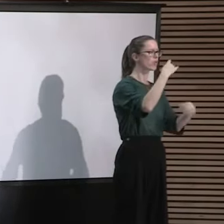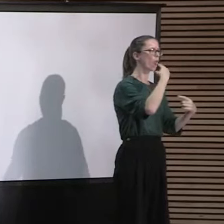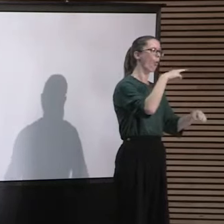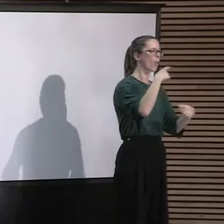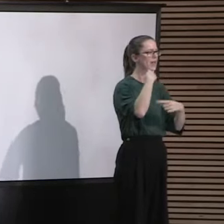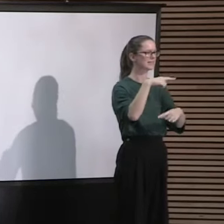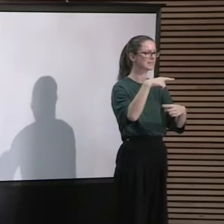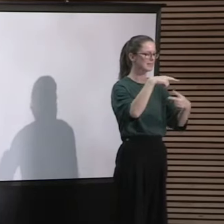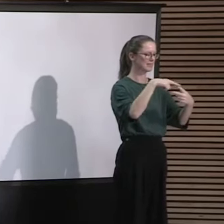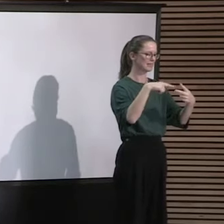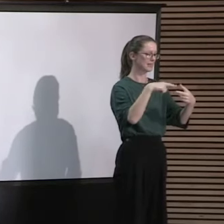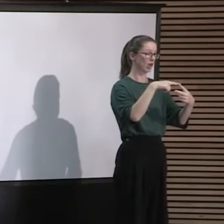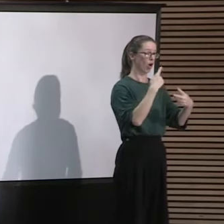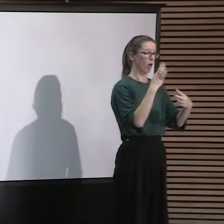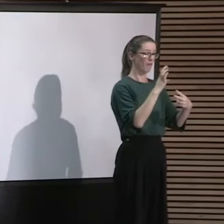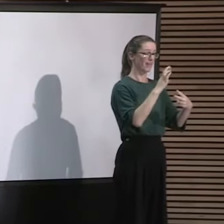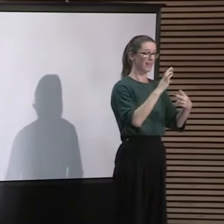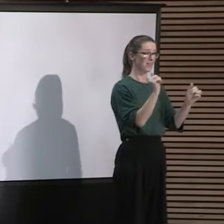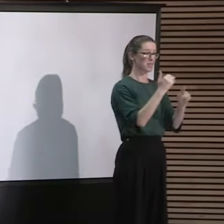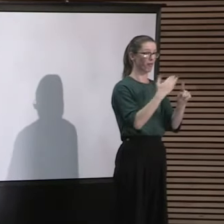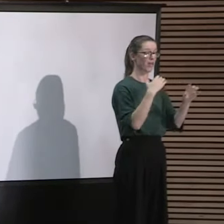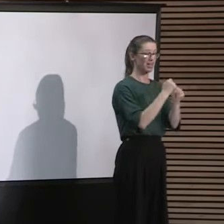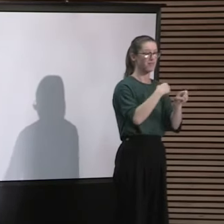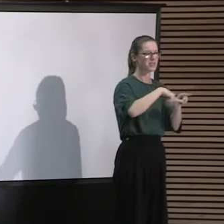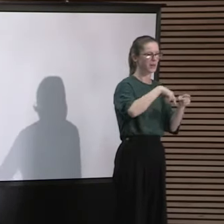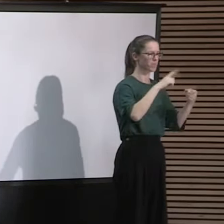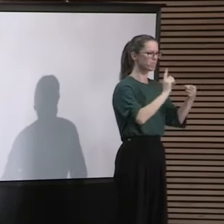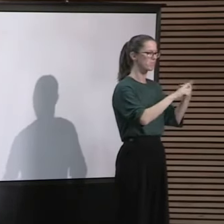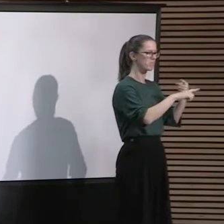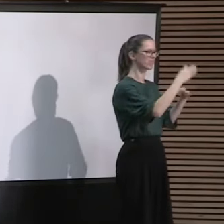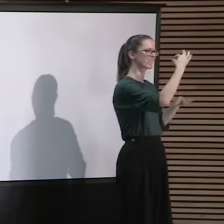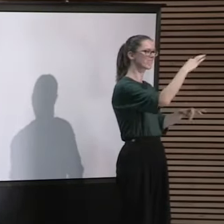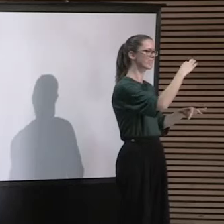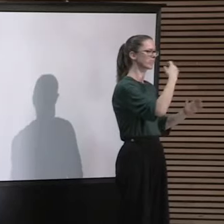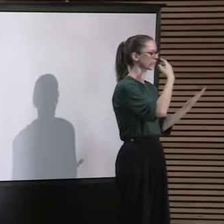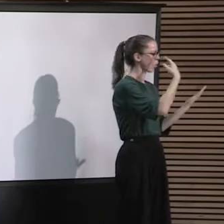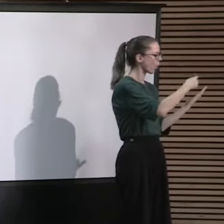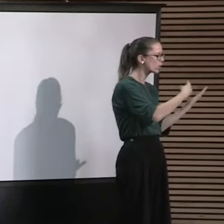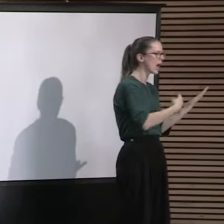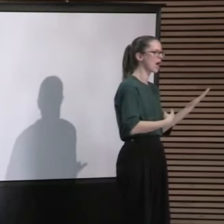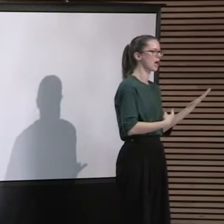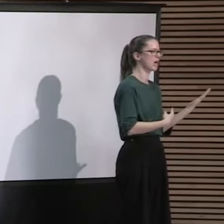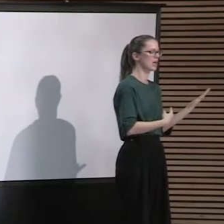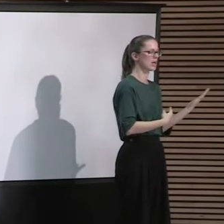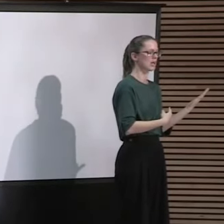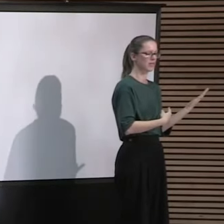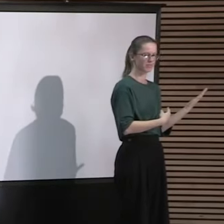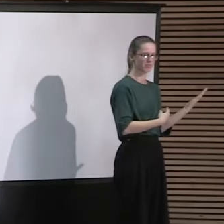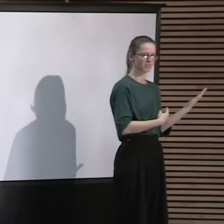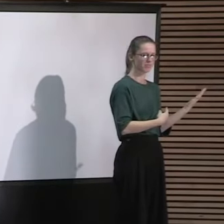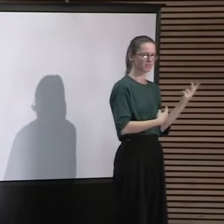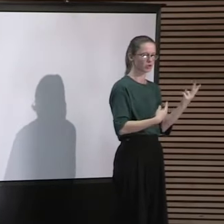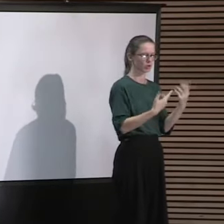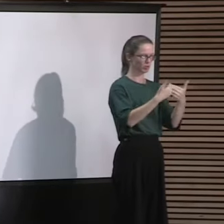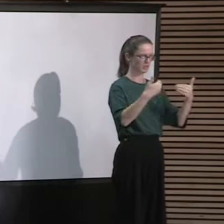issuing, that I'm endeavouring to issue by the end of the week. One is an order that clarifies exactly, well, there may be one in the same order, but two